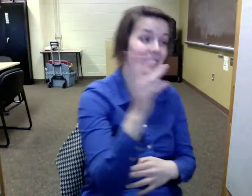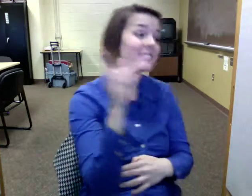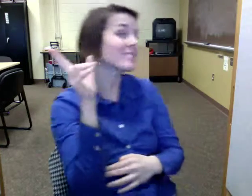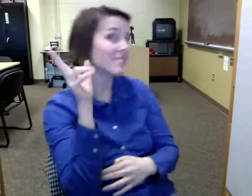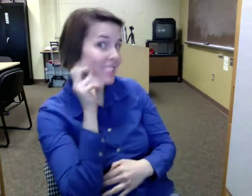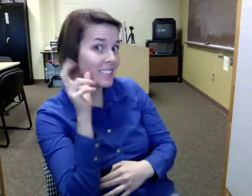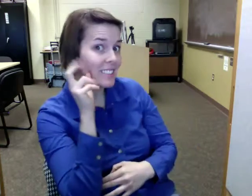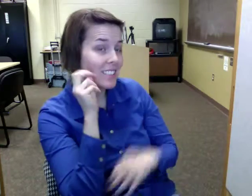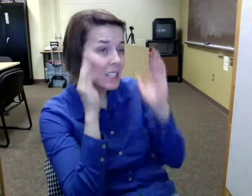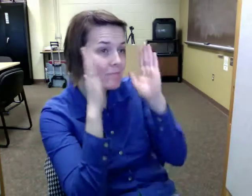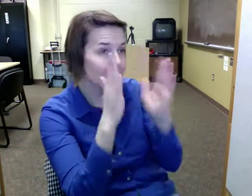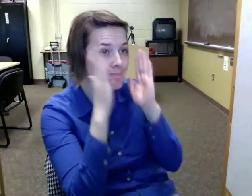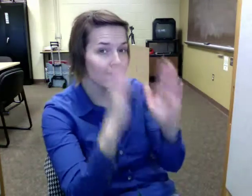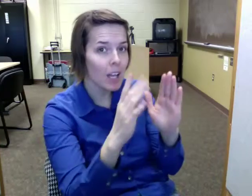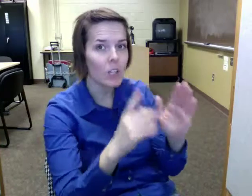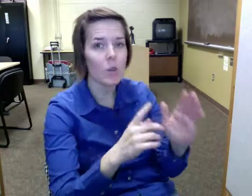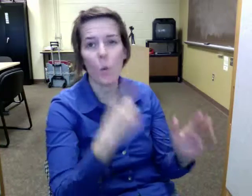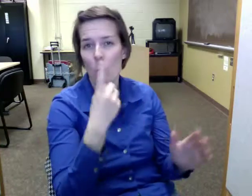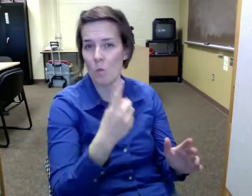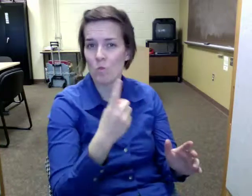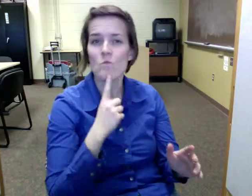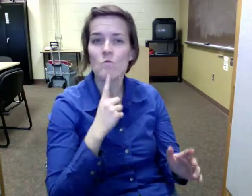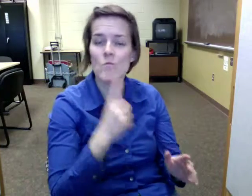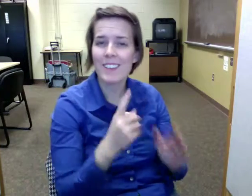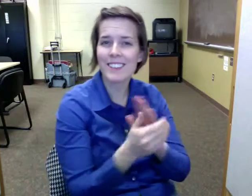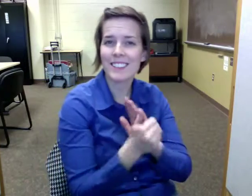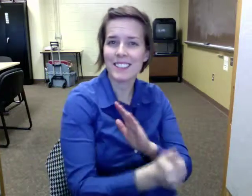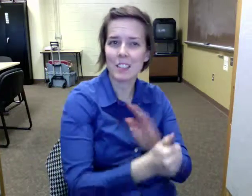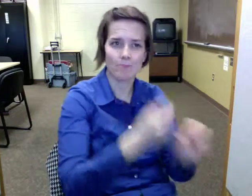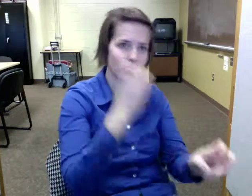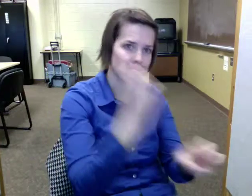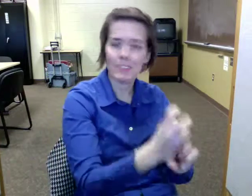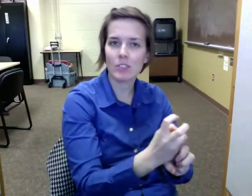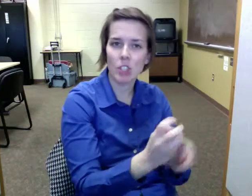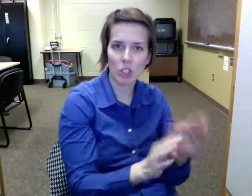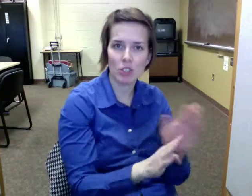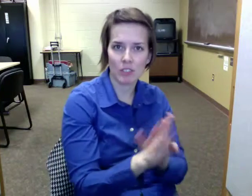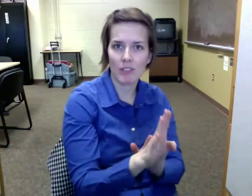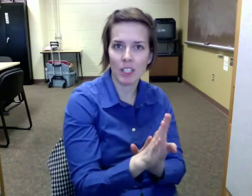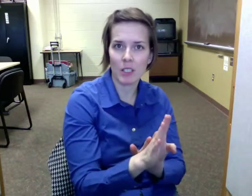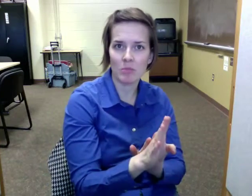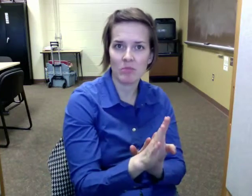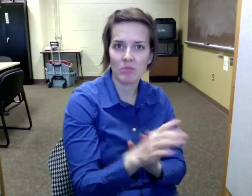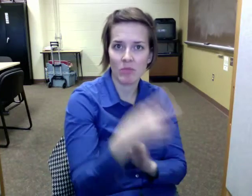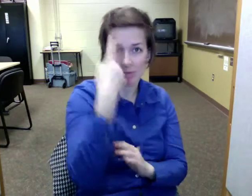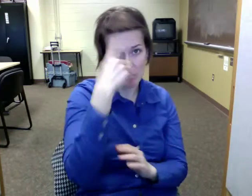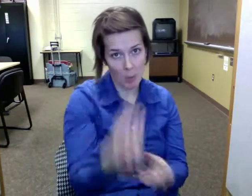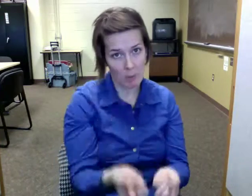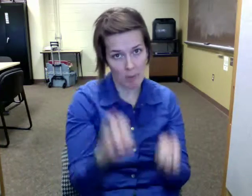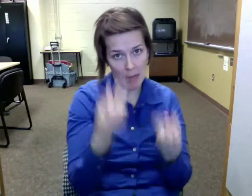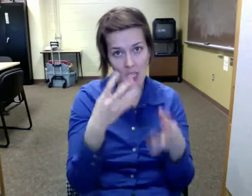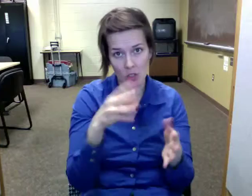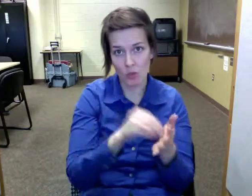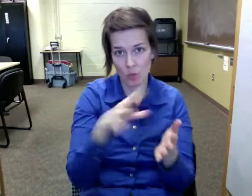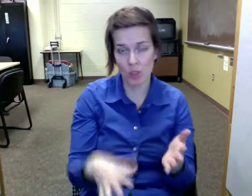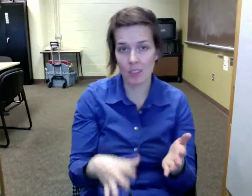much harder than your everyday conversational skills. And that's for many reasons. So what I'm going to